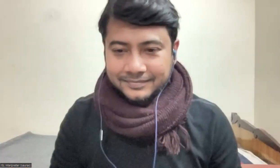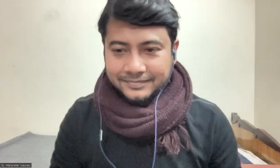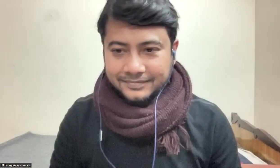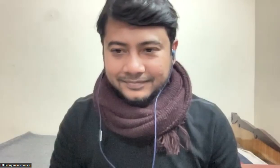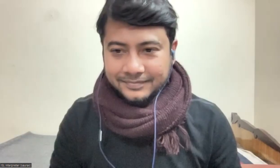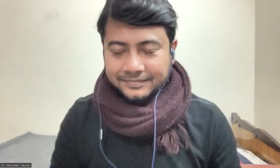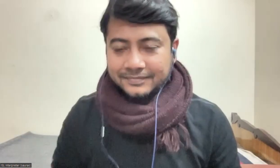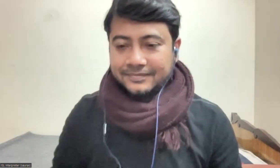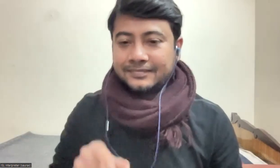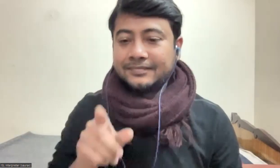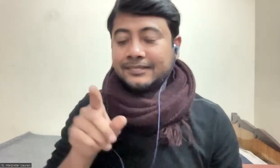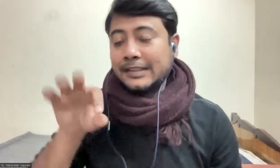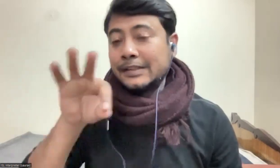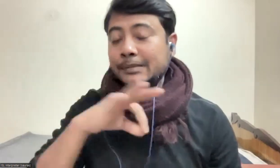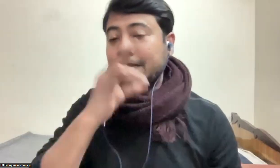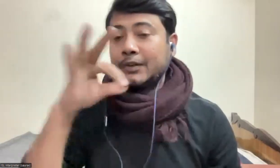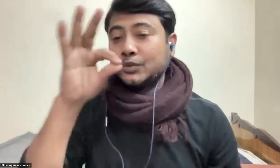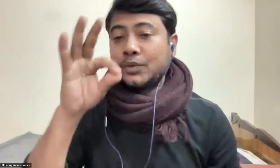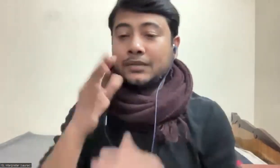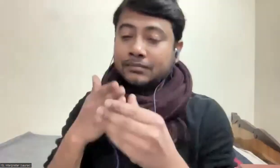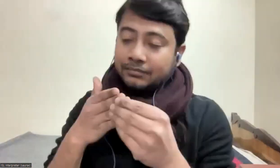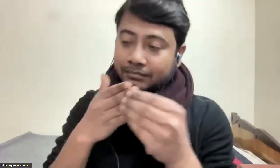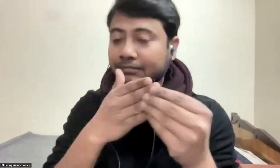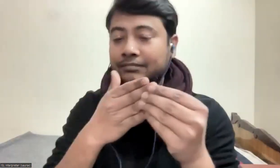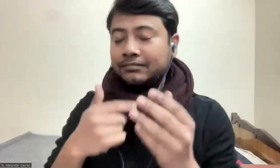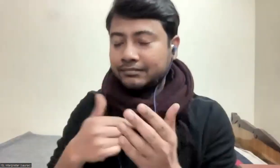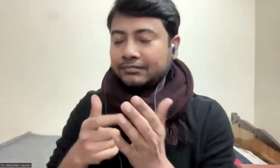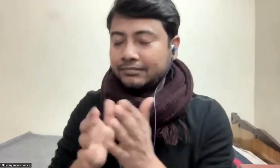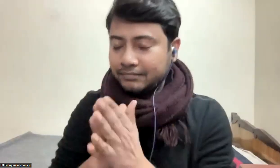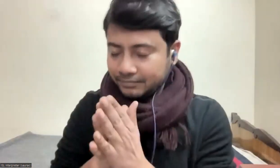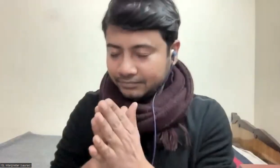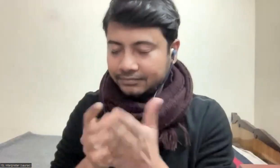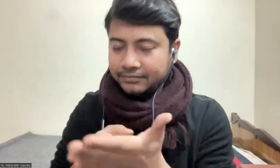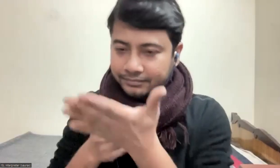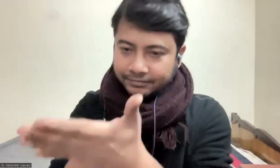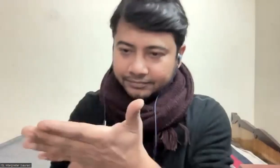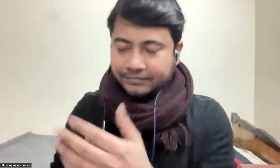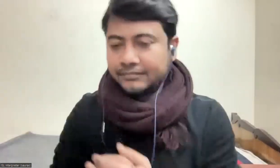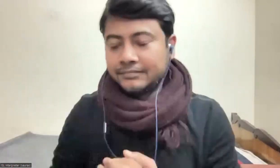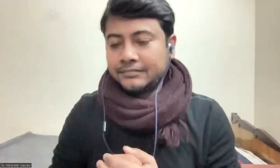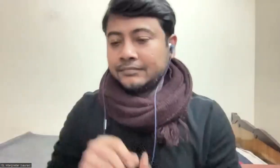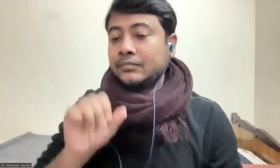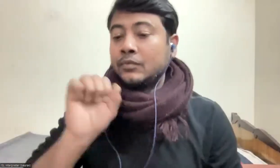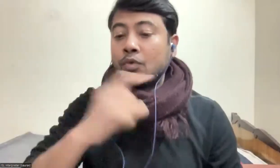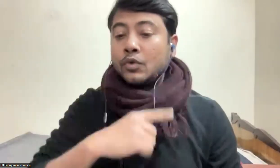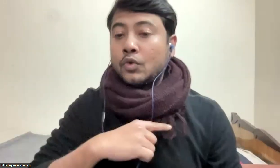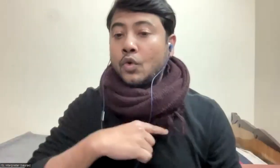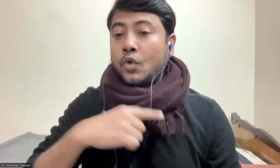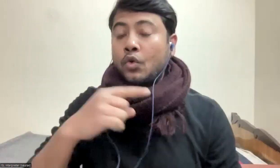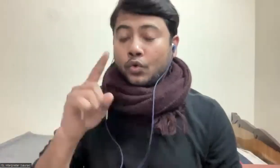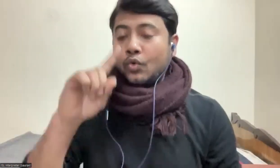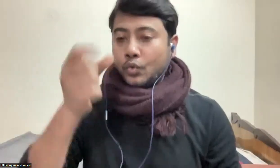O spiritual master, I offer my respects to you, your servant of your Guru, Saraswati Goswami.